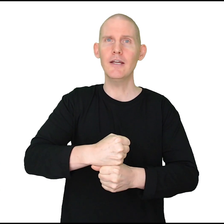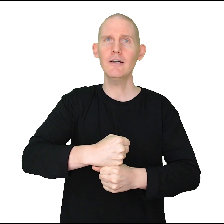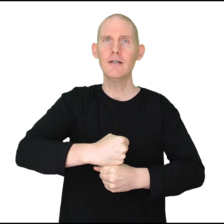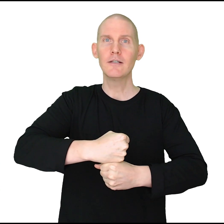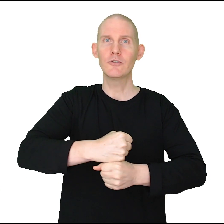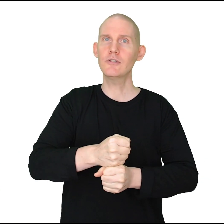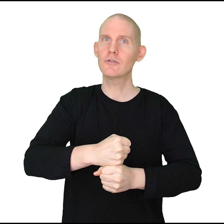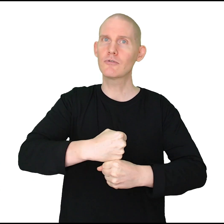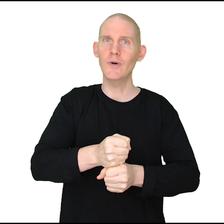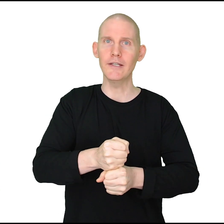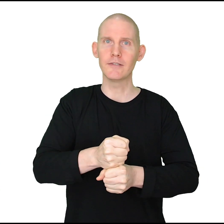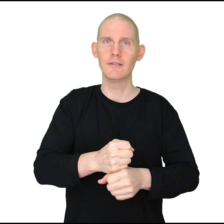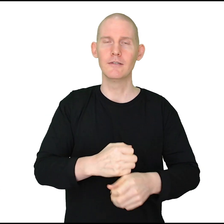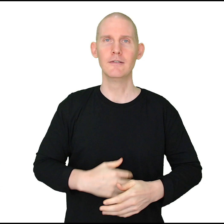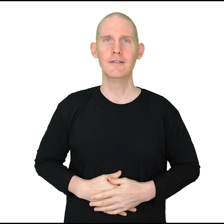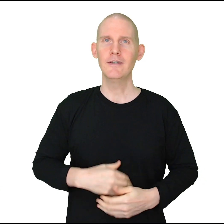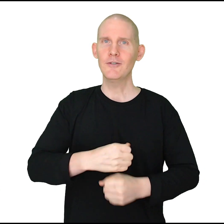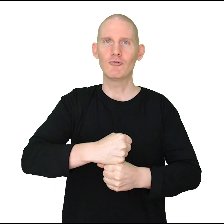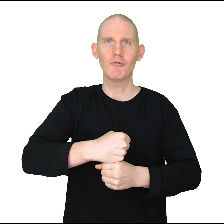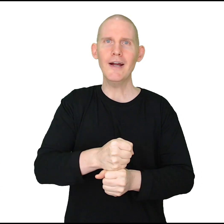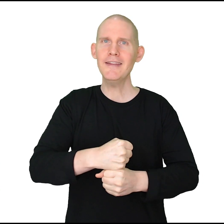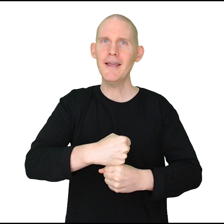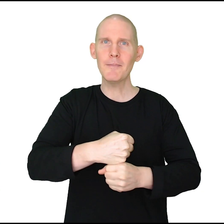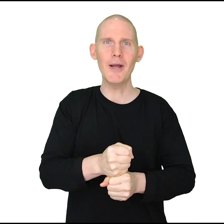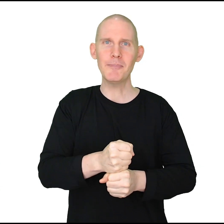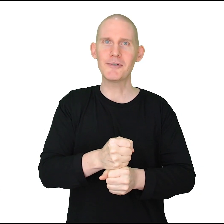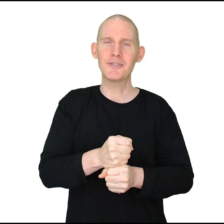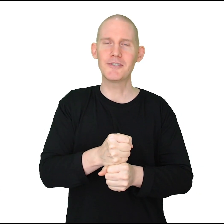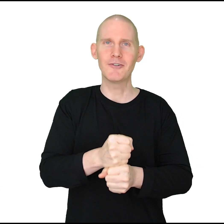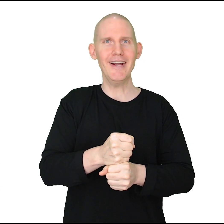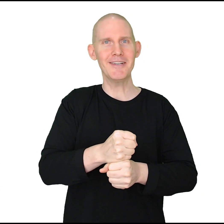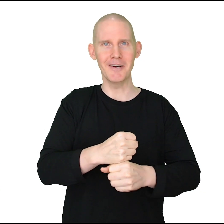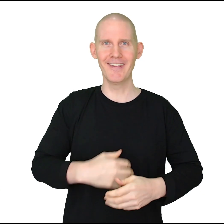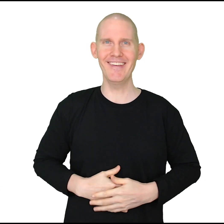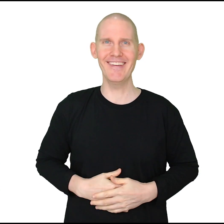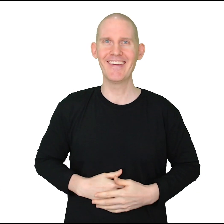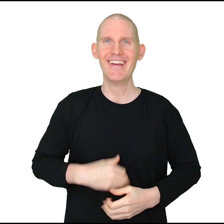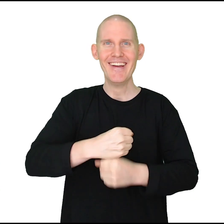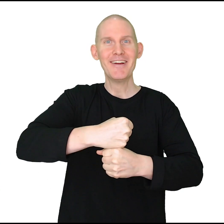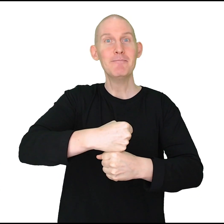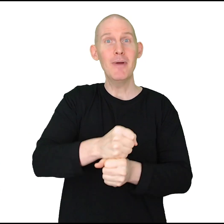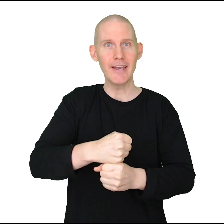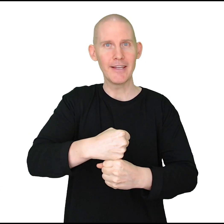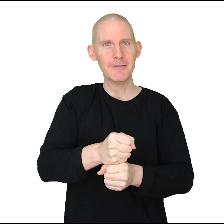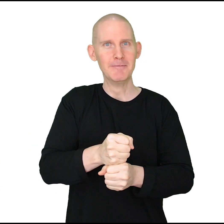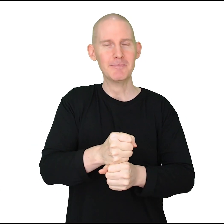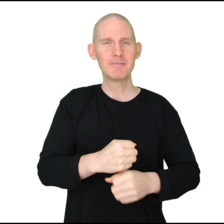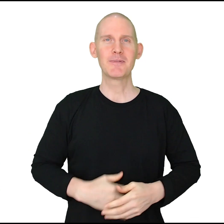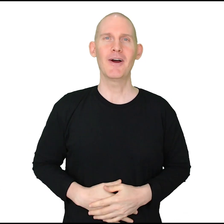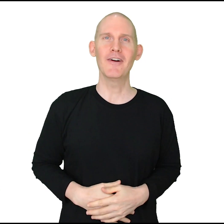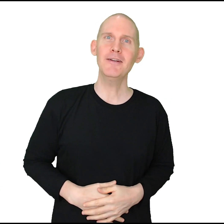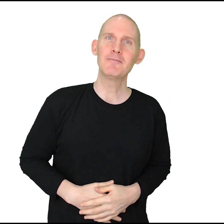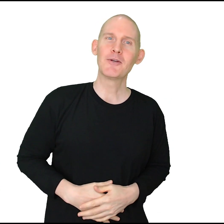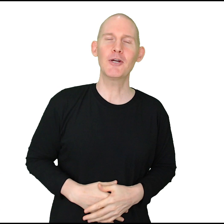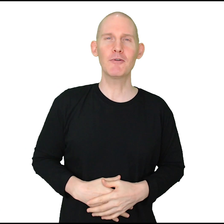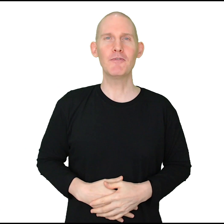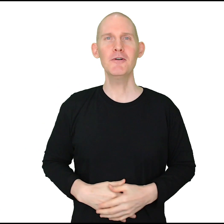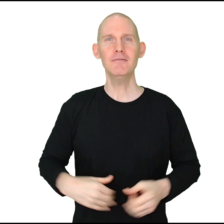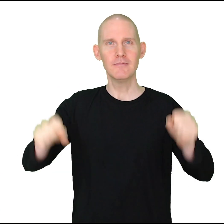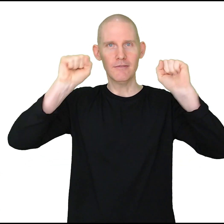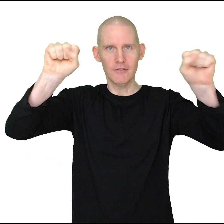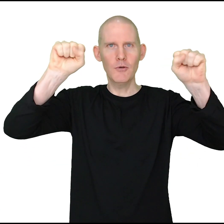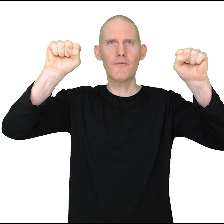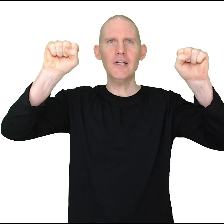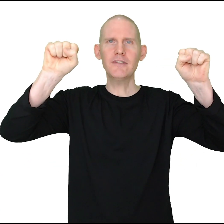stay here, just twist. Grind that pepper grinder. Make. All right, quick